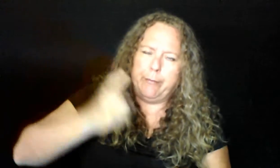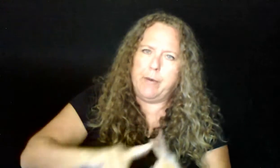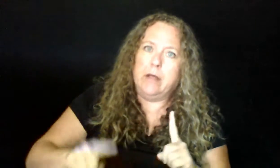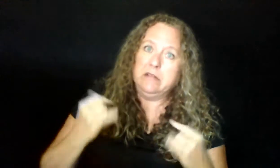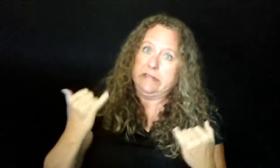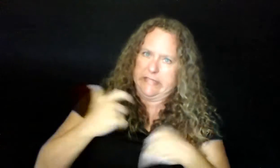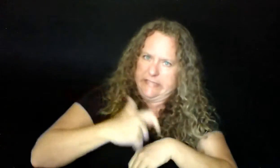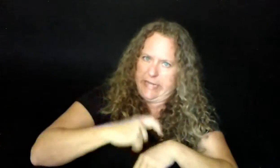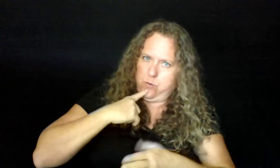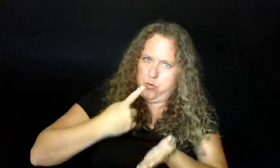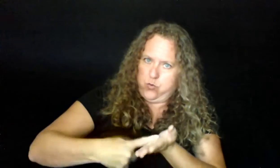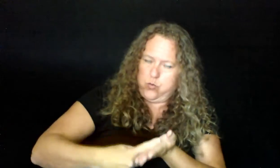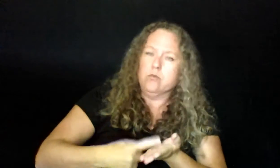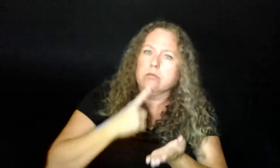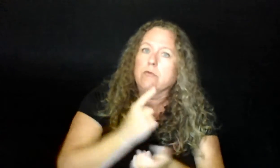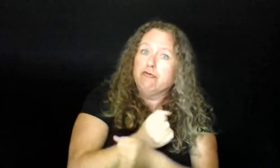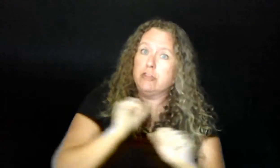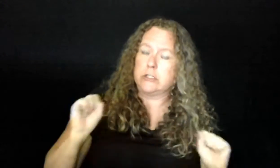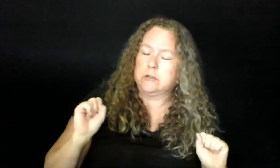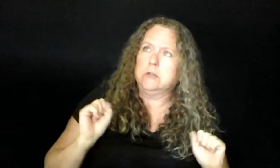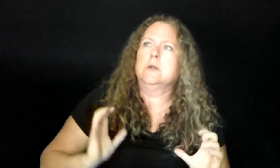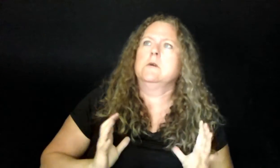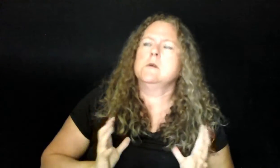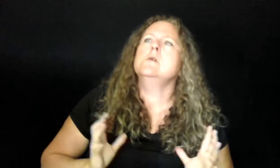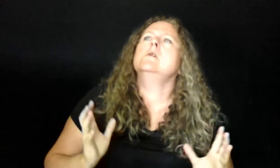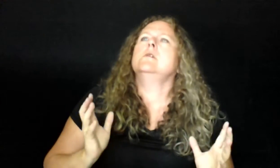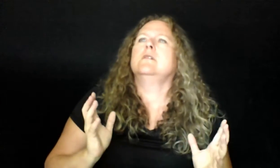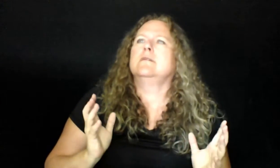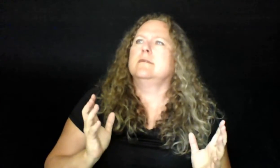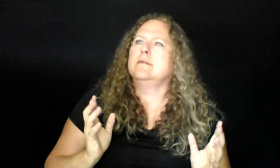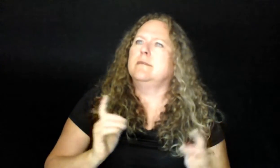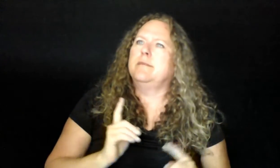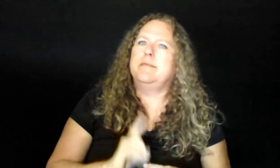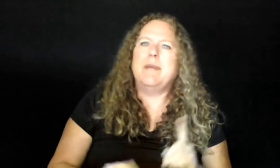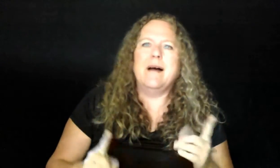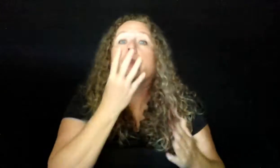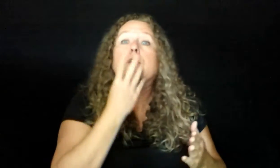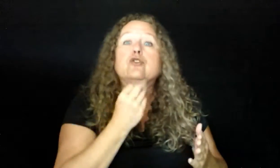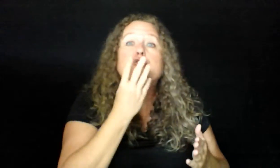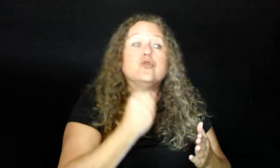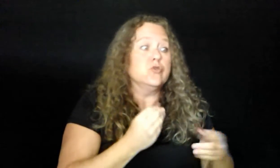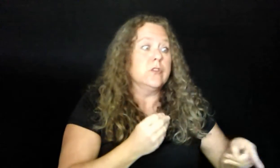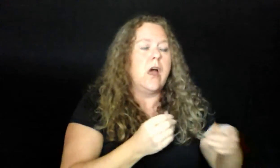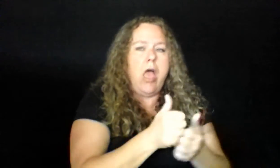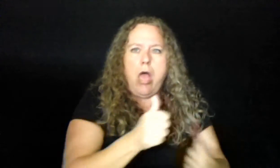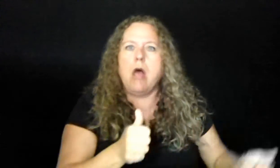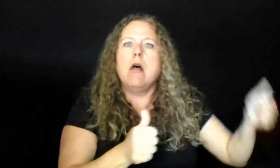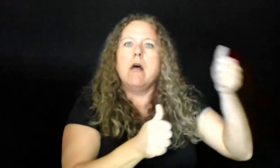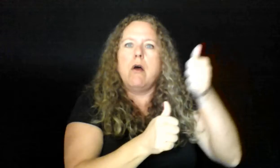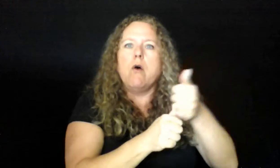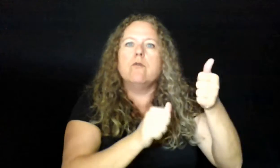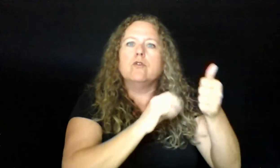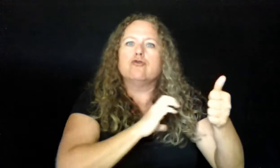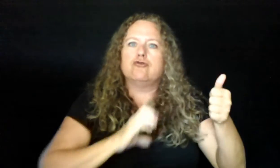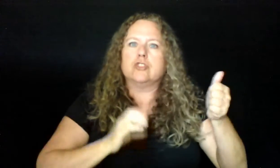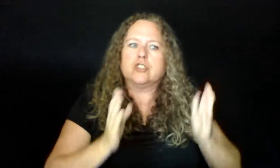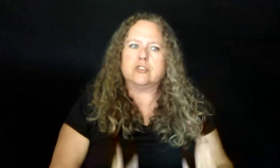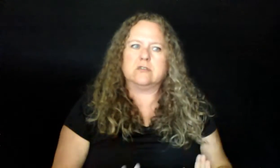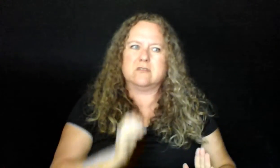have that freedom. But you have no, we don't have any authority over you. You doing something that they think is subversive, because that's the quickest way to get